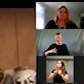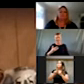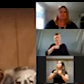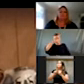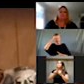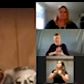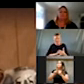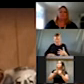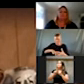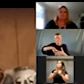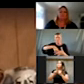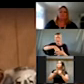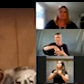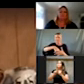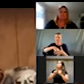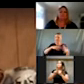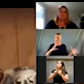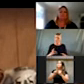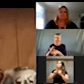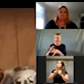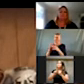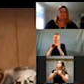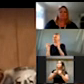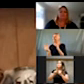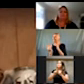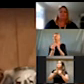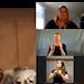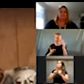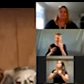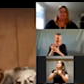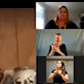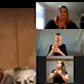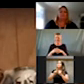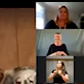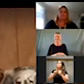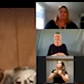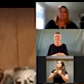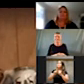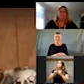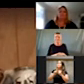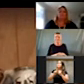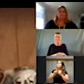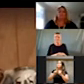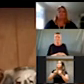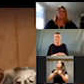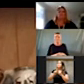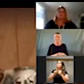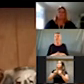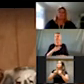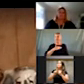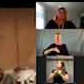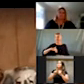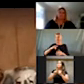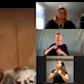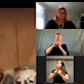what accessibility standards look like, so that we see those barriers getting removed. The Minister for